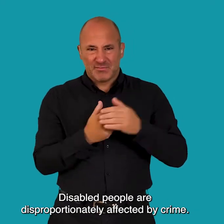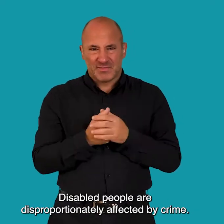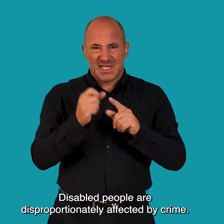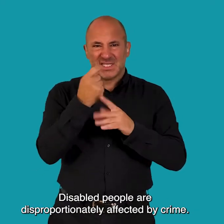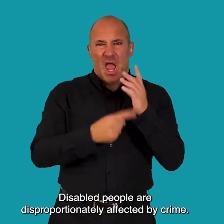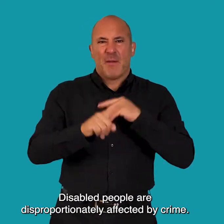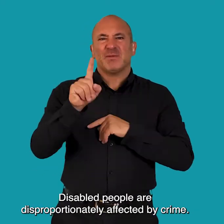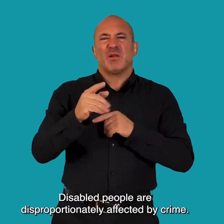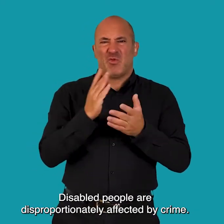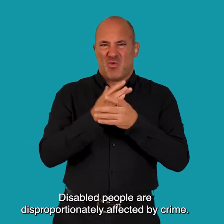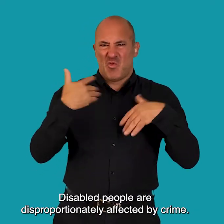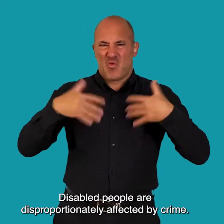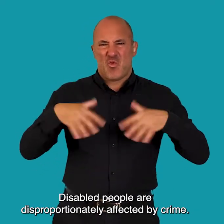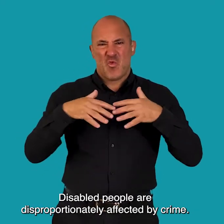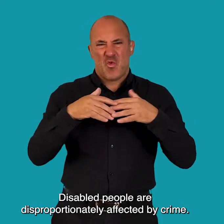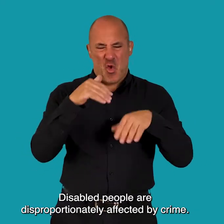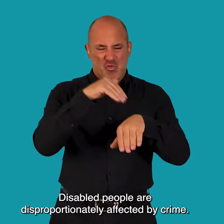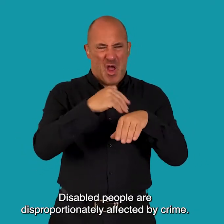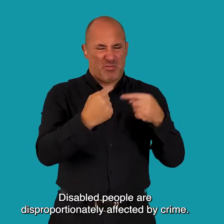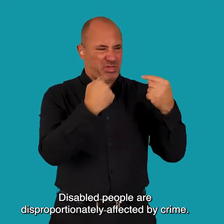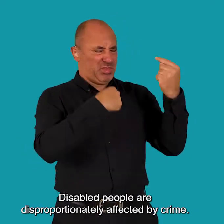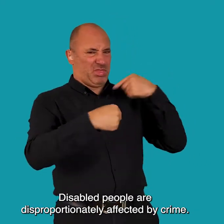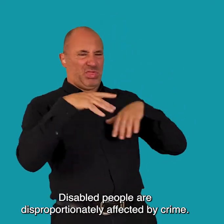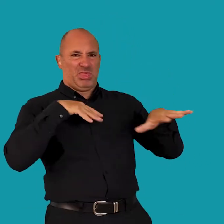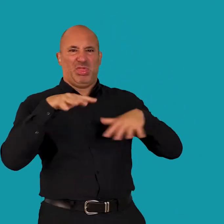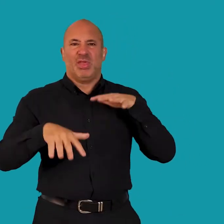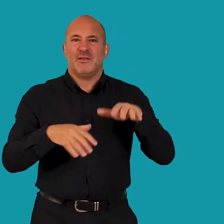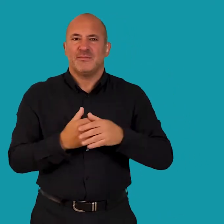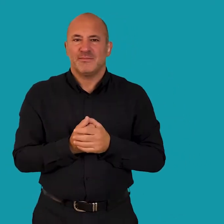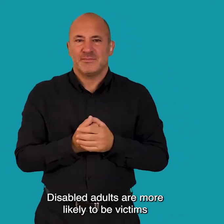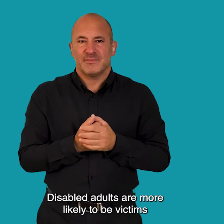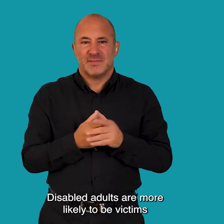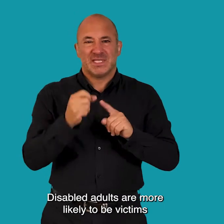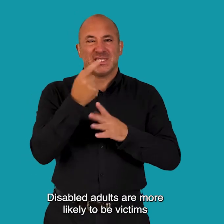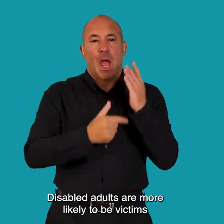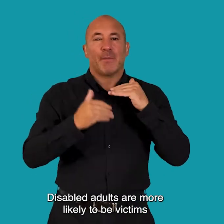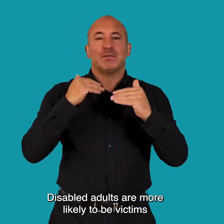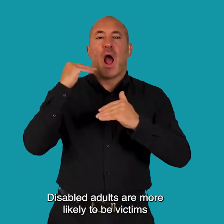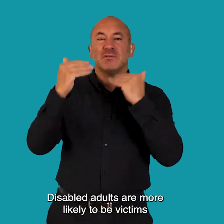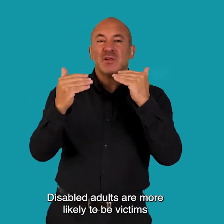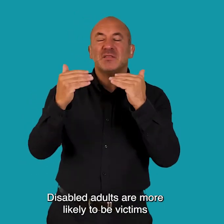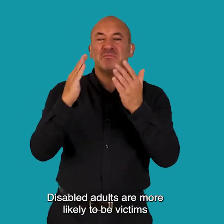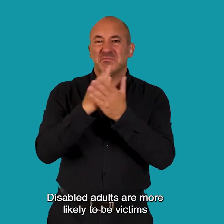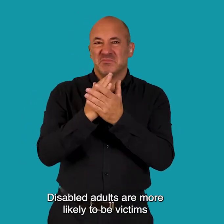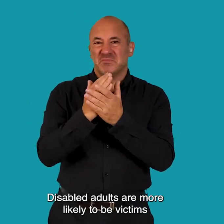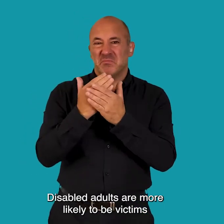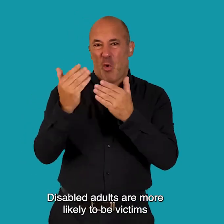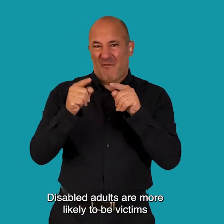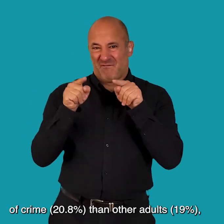are disproportionately affected by crime. Disabled adults are more likely to be victims of